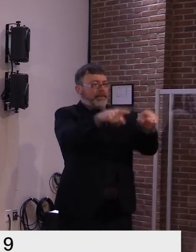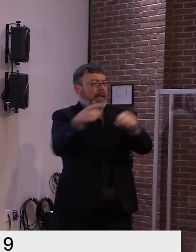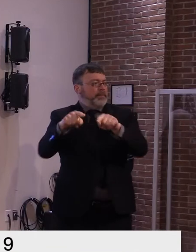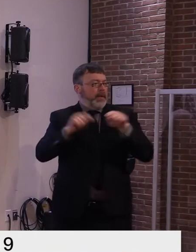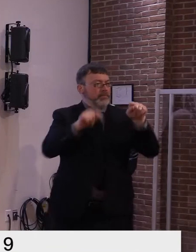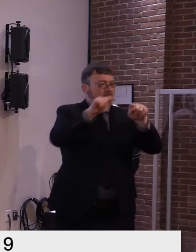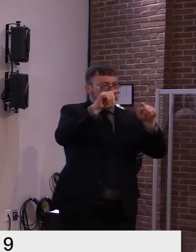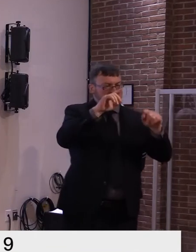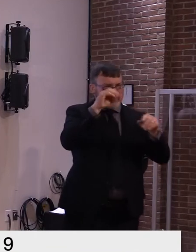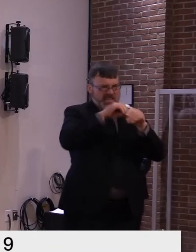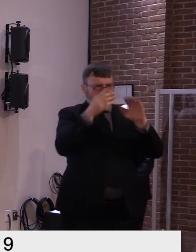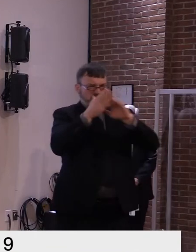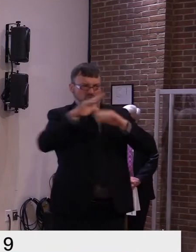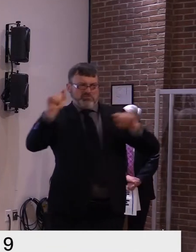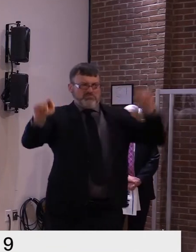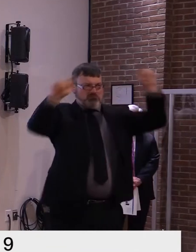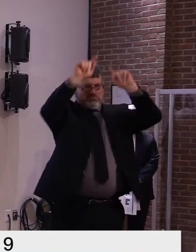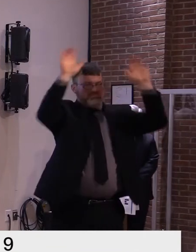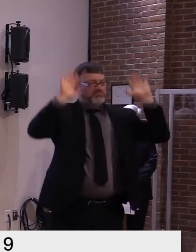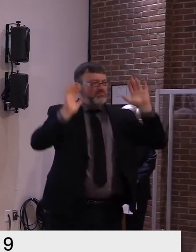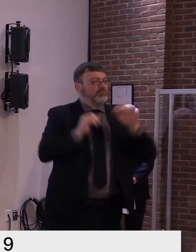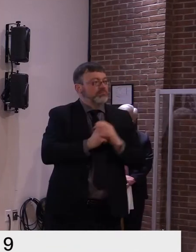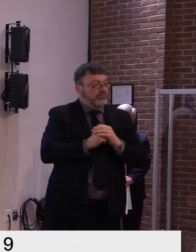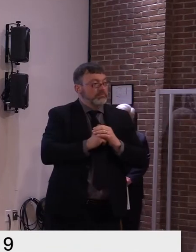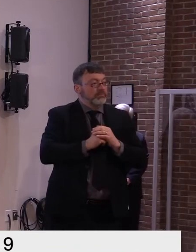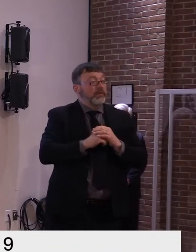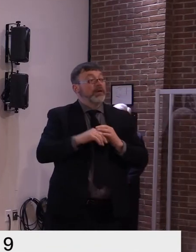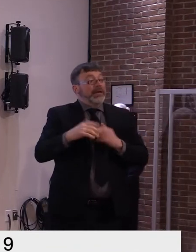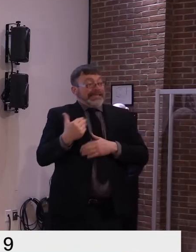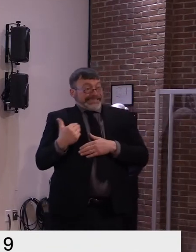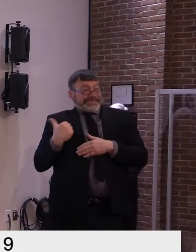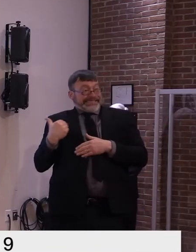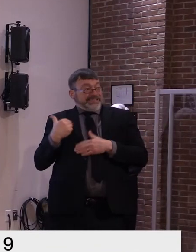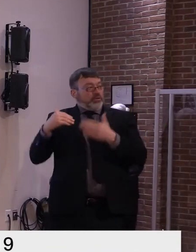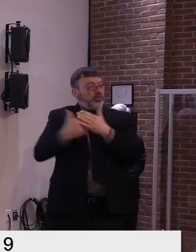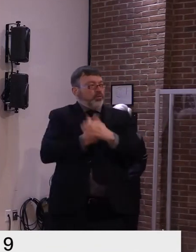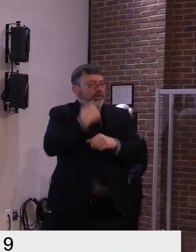of any New Year's Eve gatherings at this time.